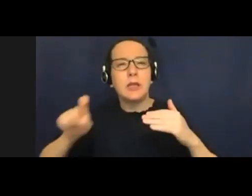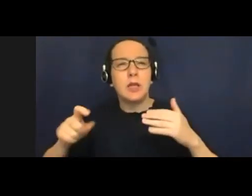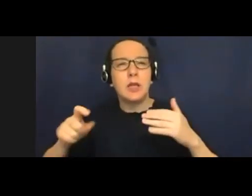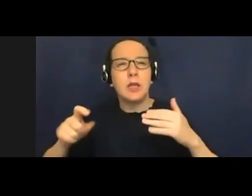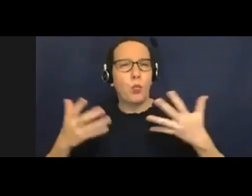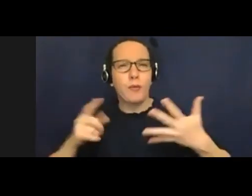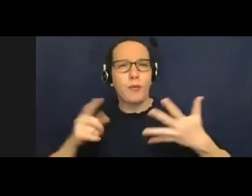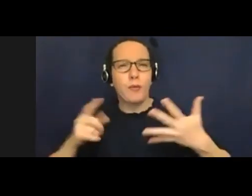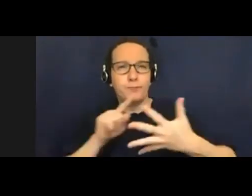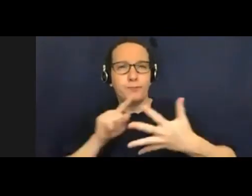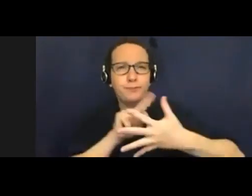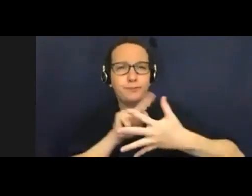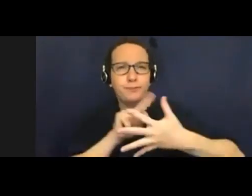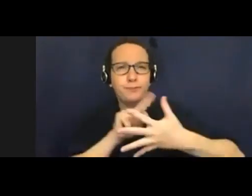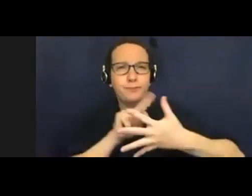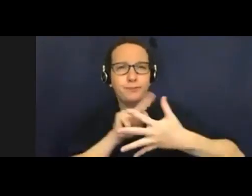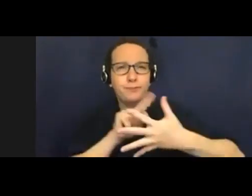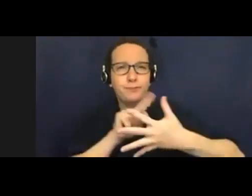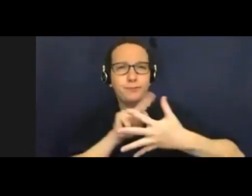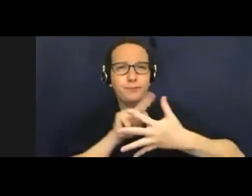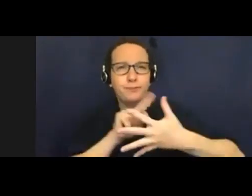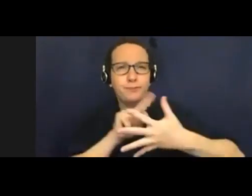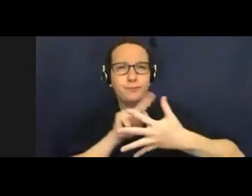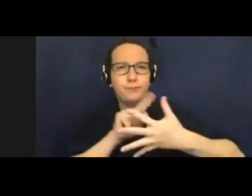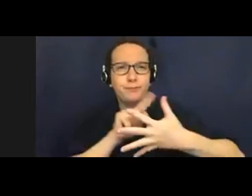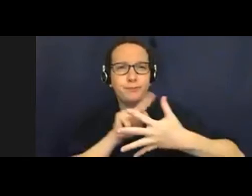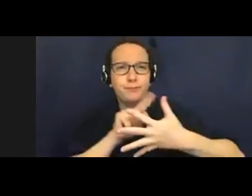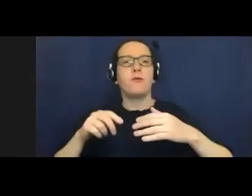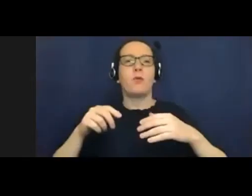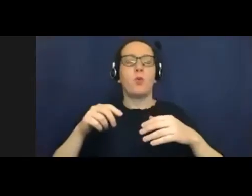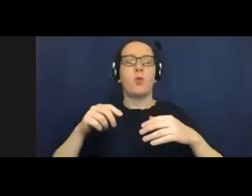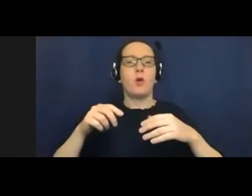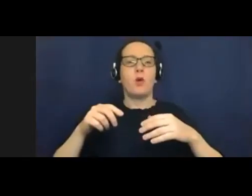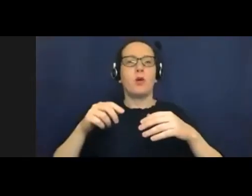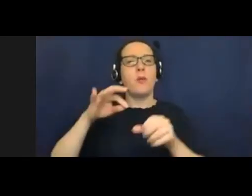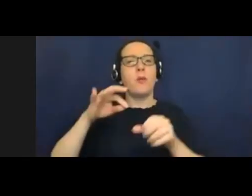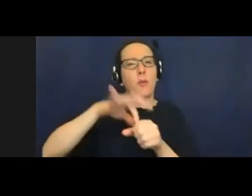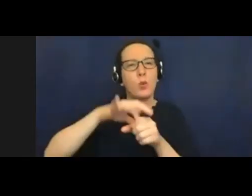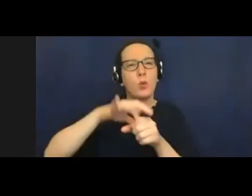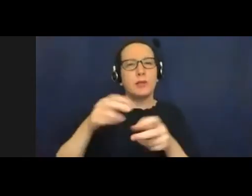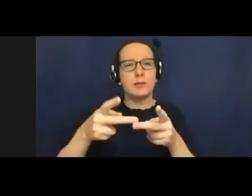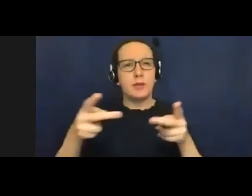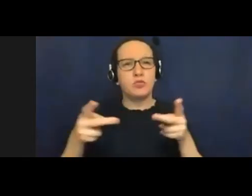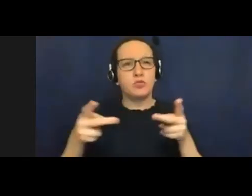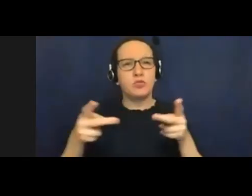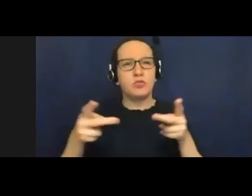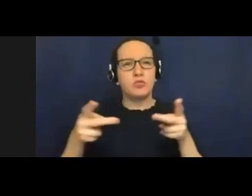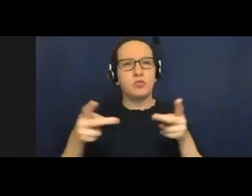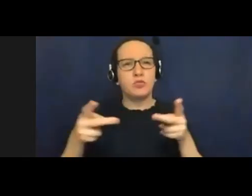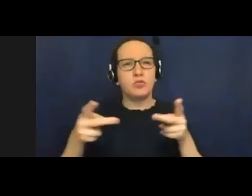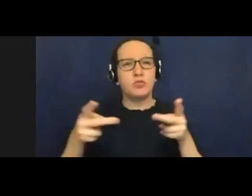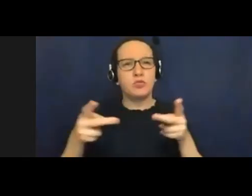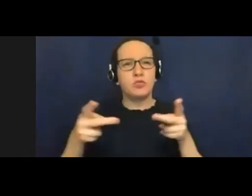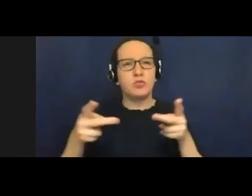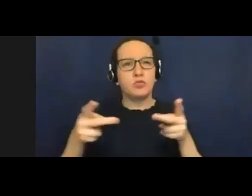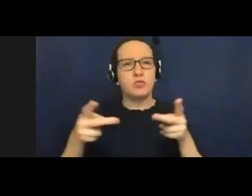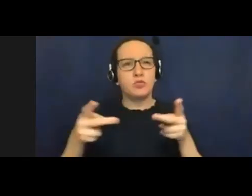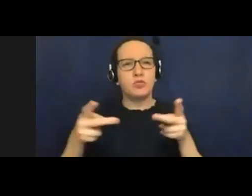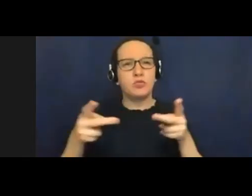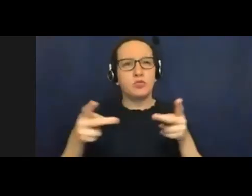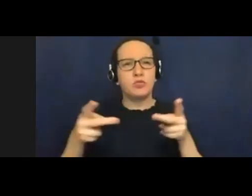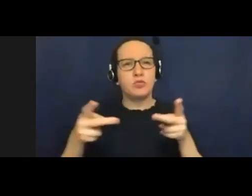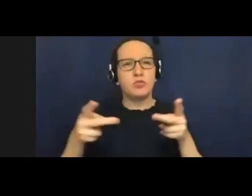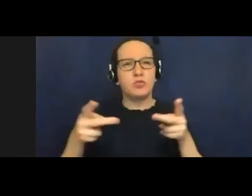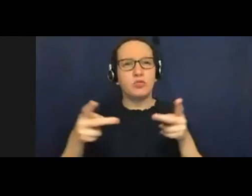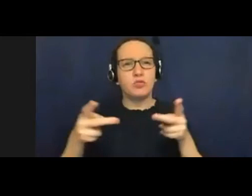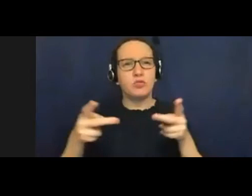station, and with accordance to the state building regulations and